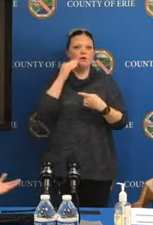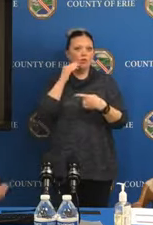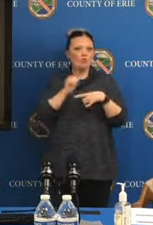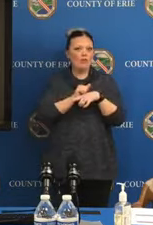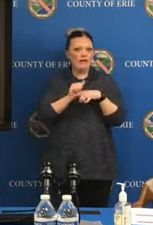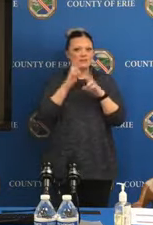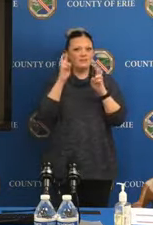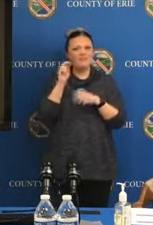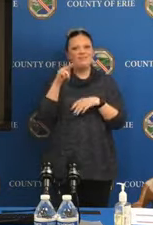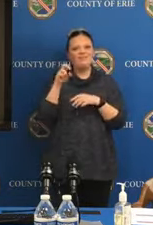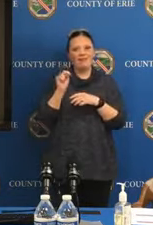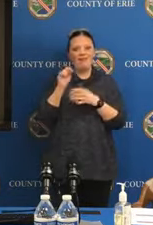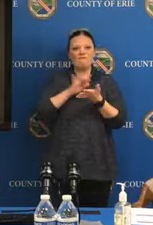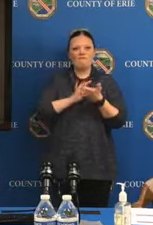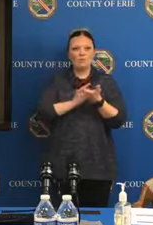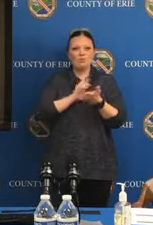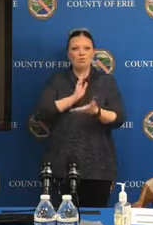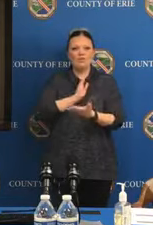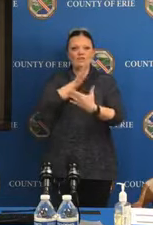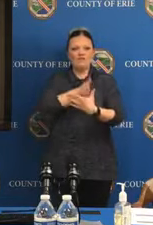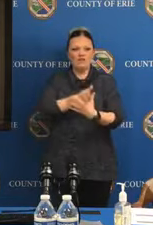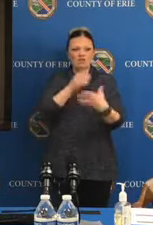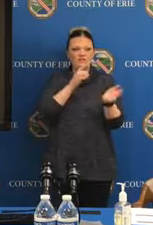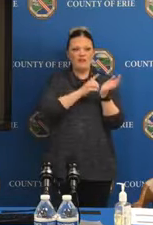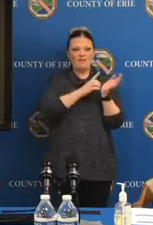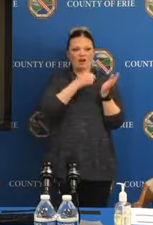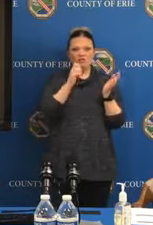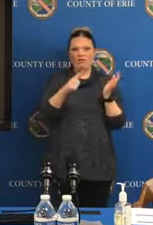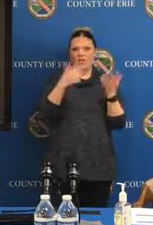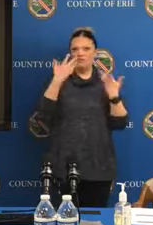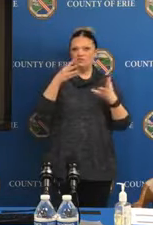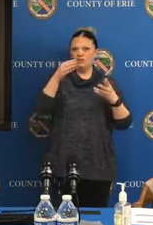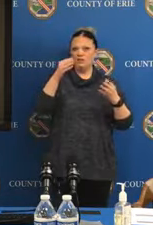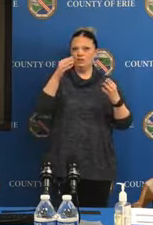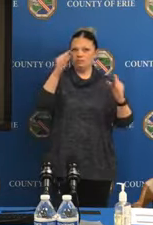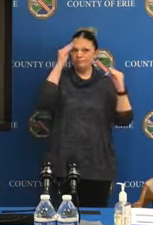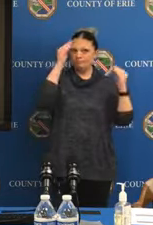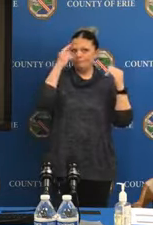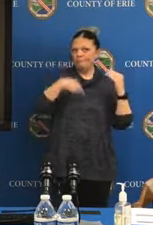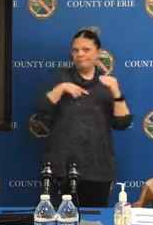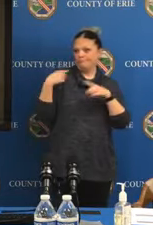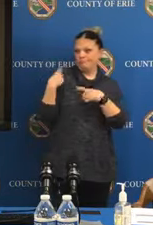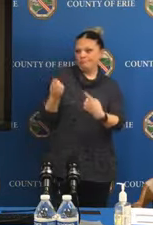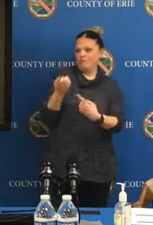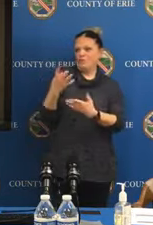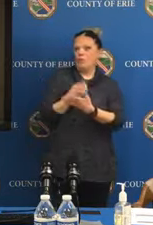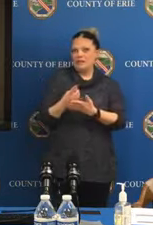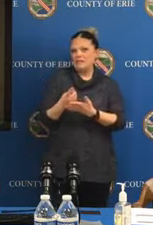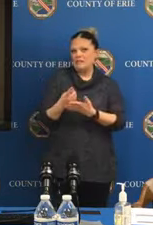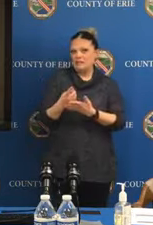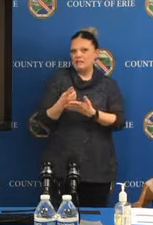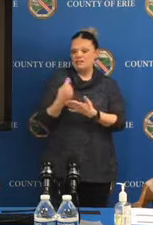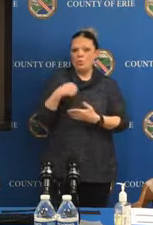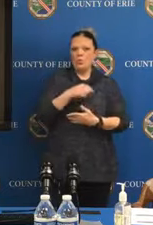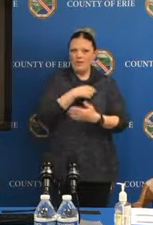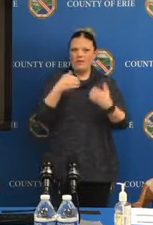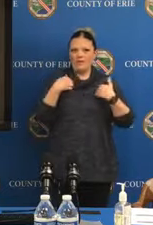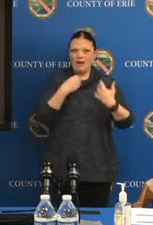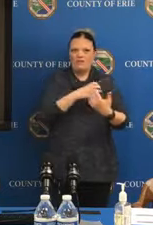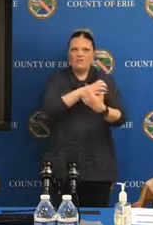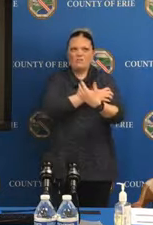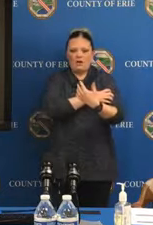those non-pharmaceutical interventions that Dr. Gail has been educating us on for the last several weeks. We have the power to